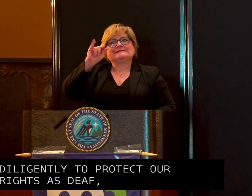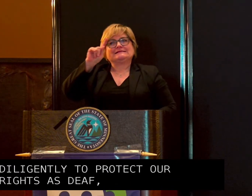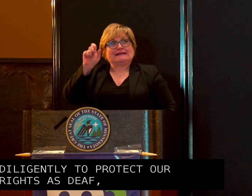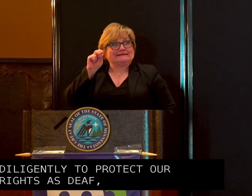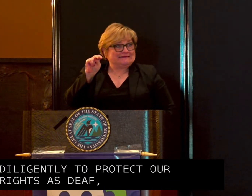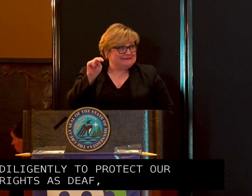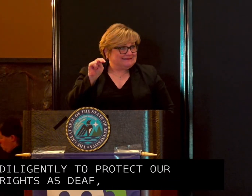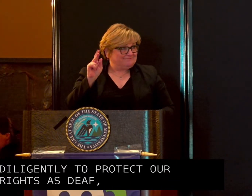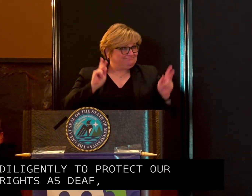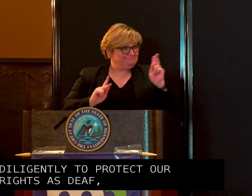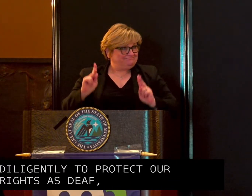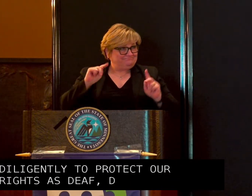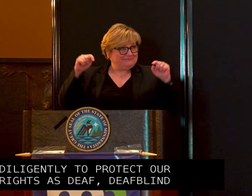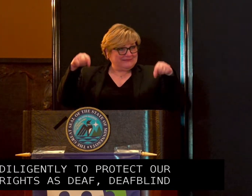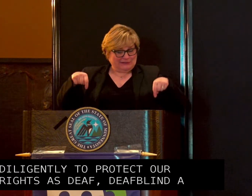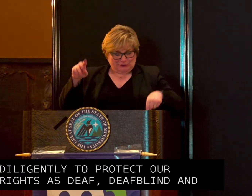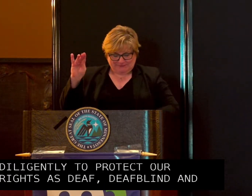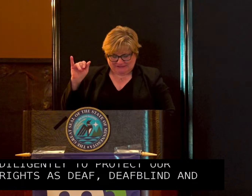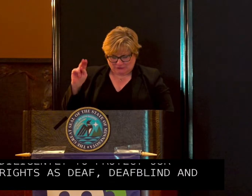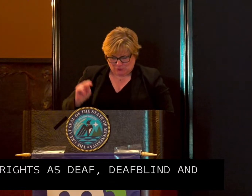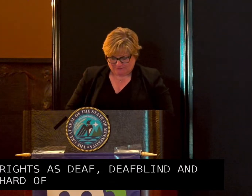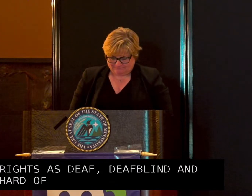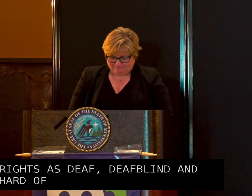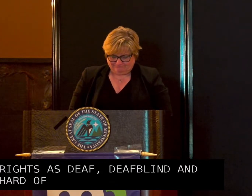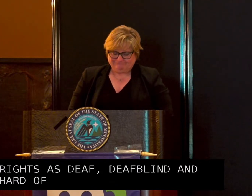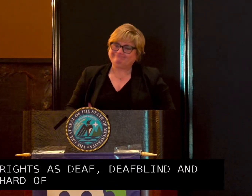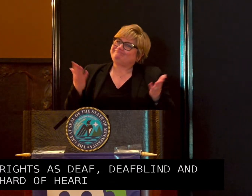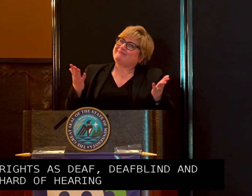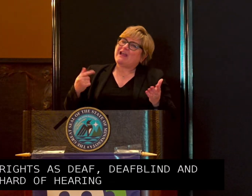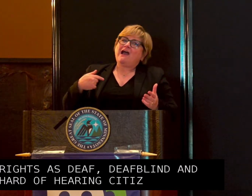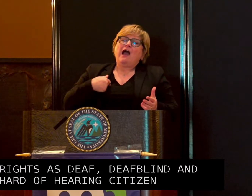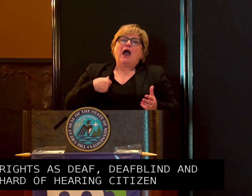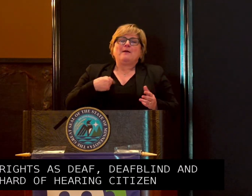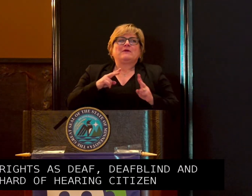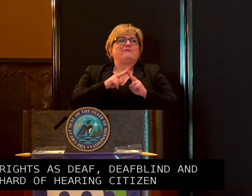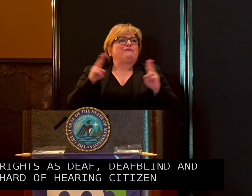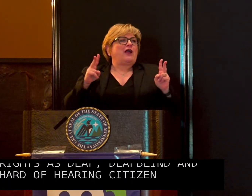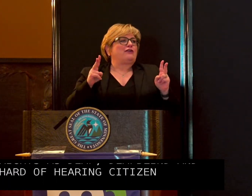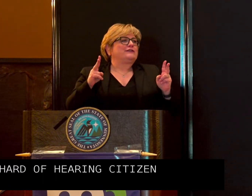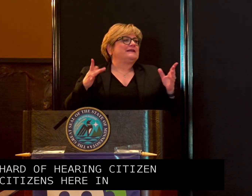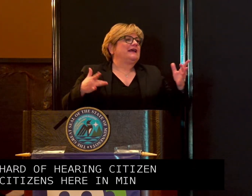of hearing citizens here in Minnesota.